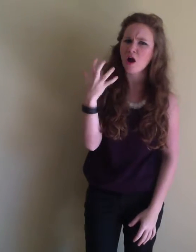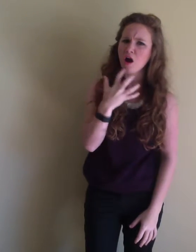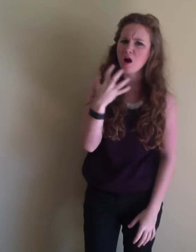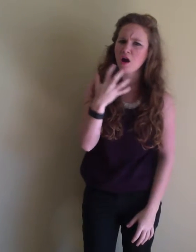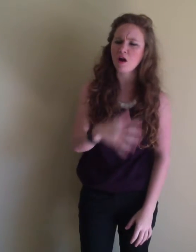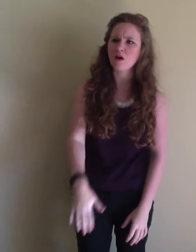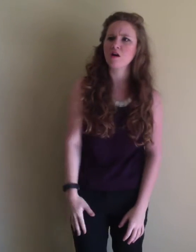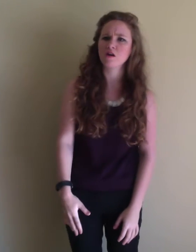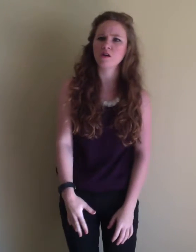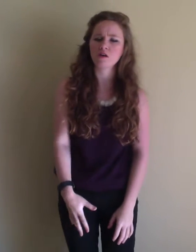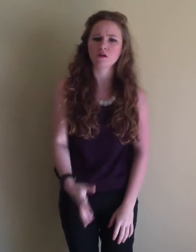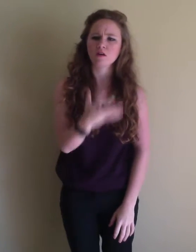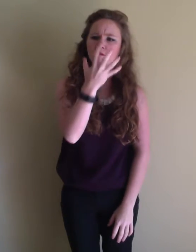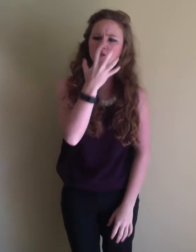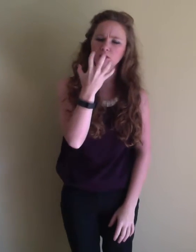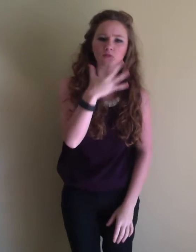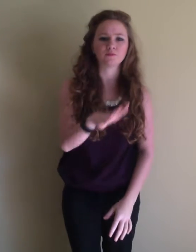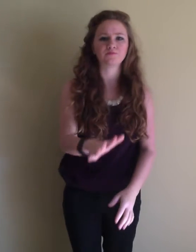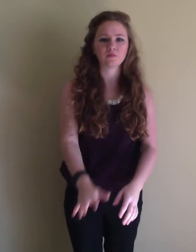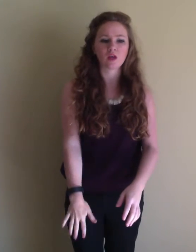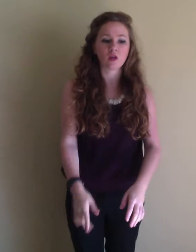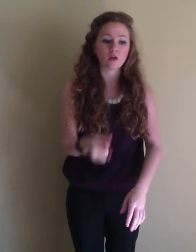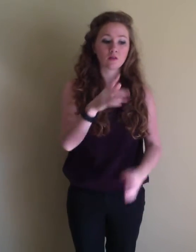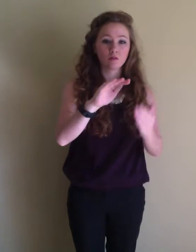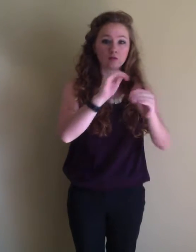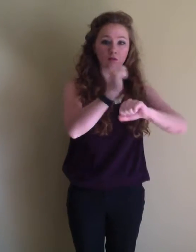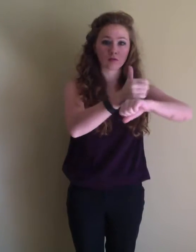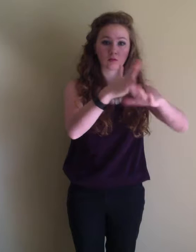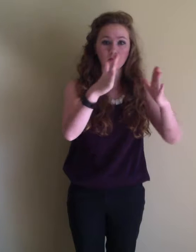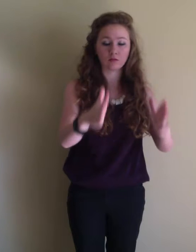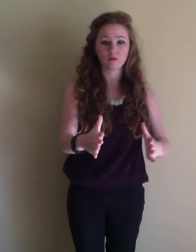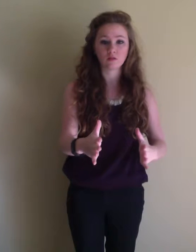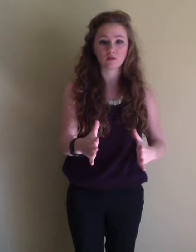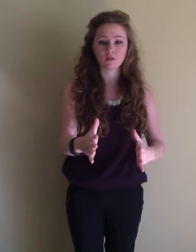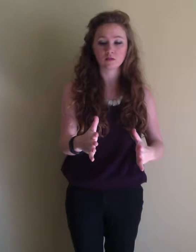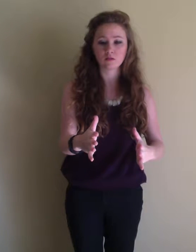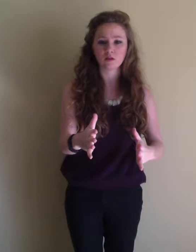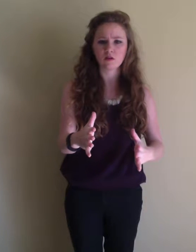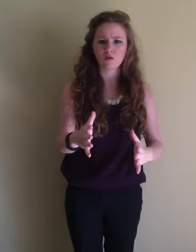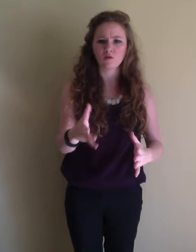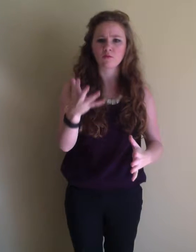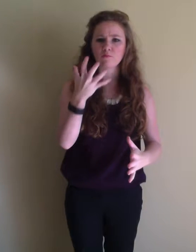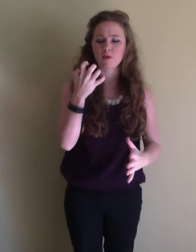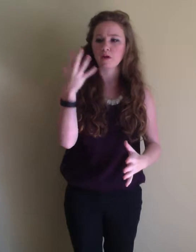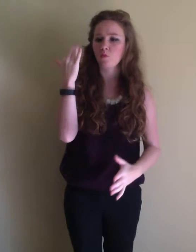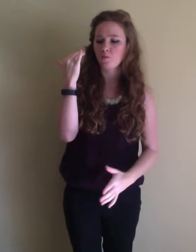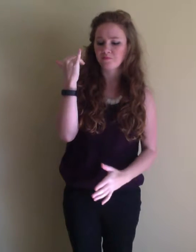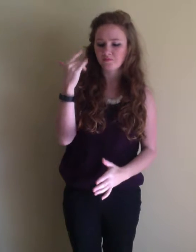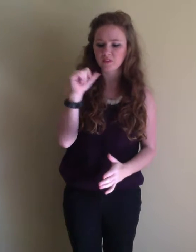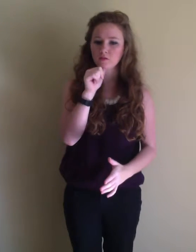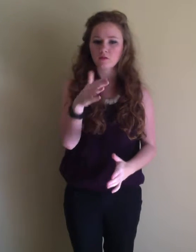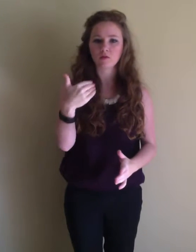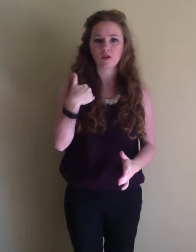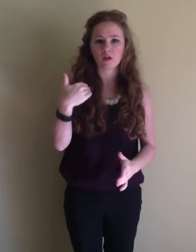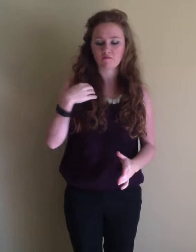taxes than their neighbors in Great Britain. It wasn't that they were asked to pay taxes. It wasn't the price of the taxes that they were asked to pay. It was the fact that they did